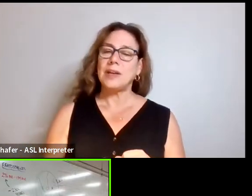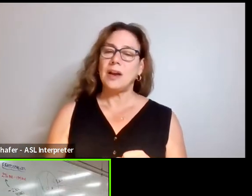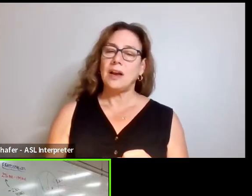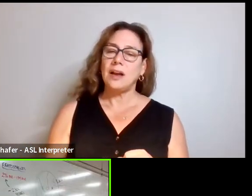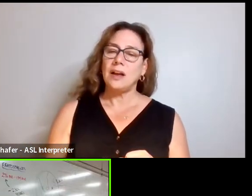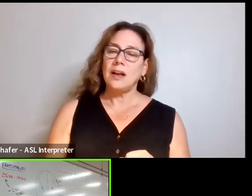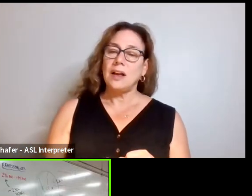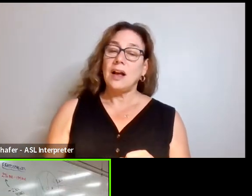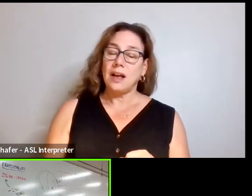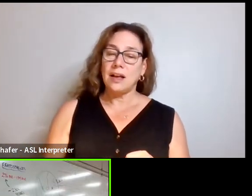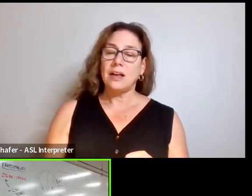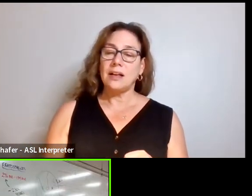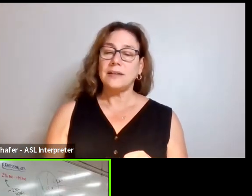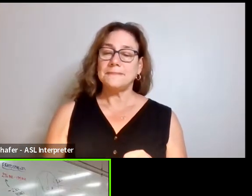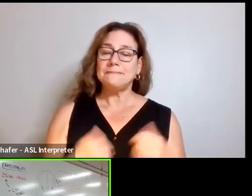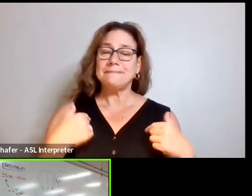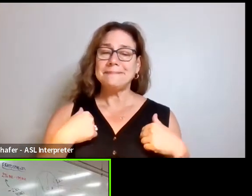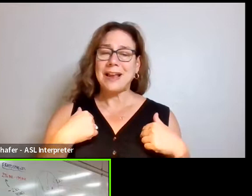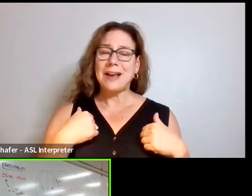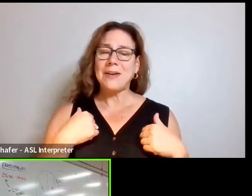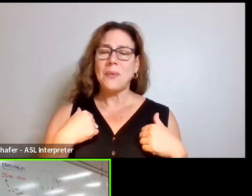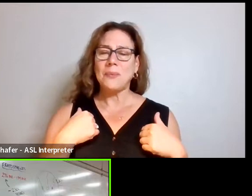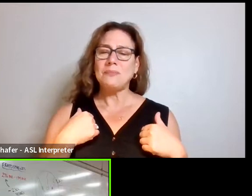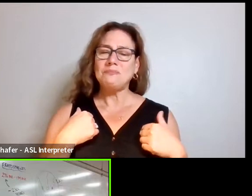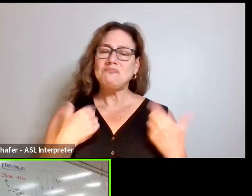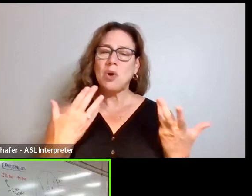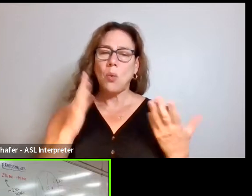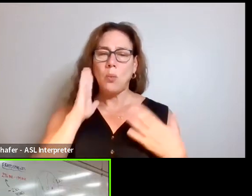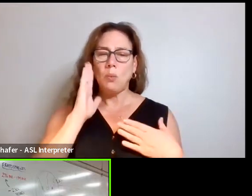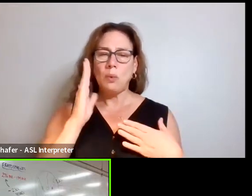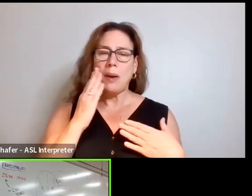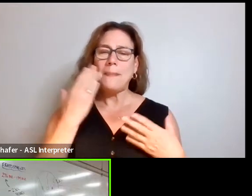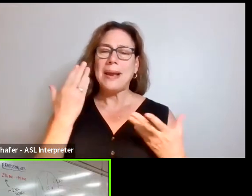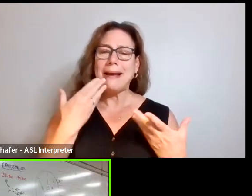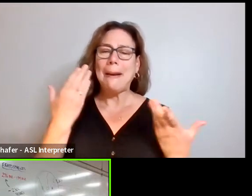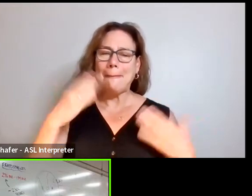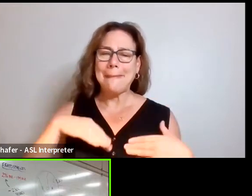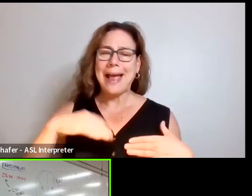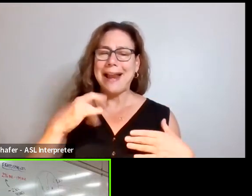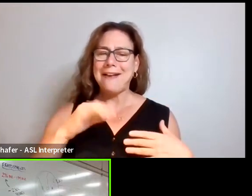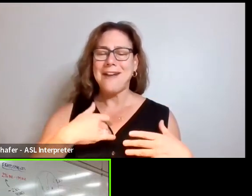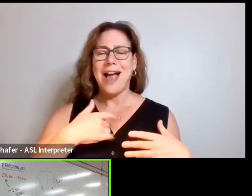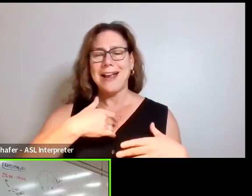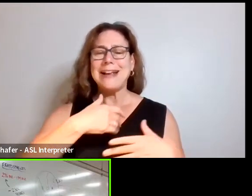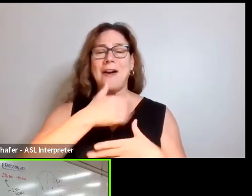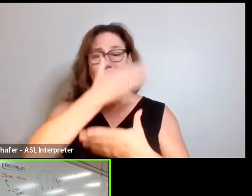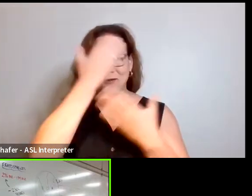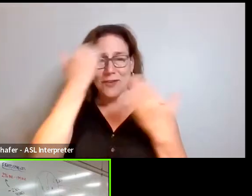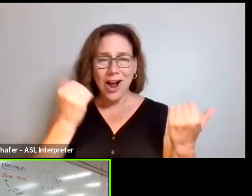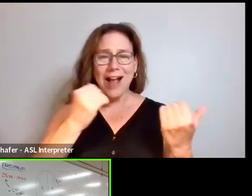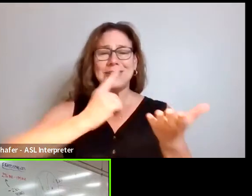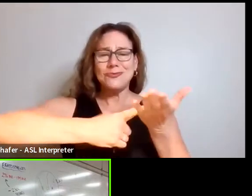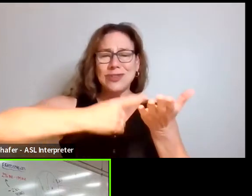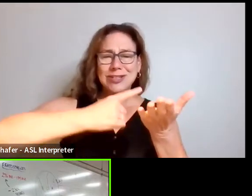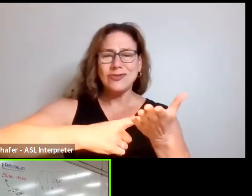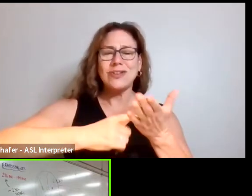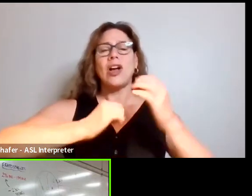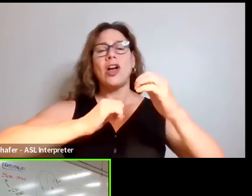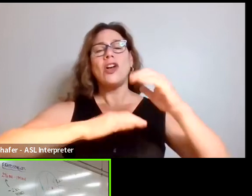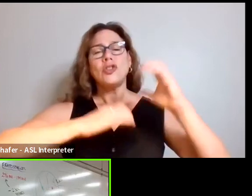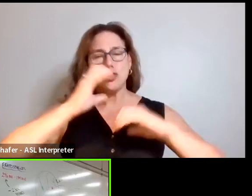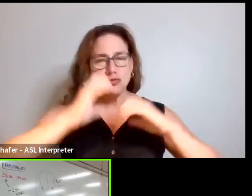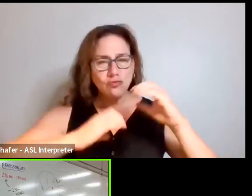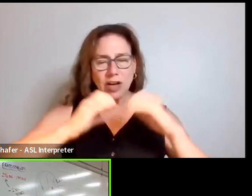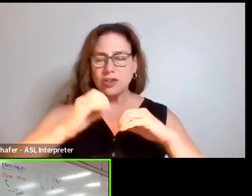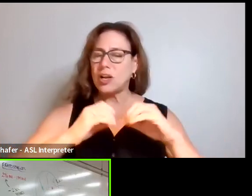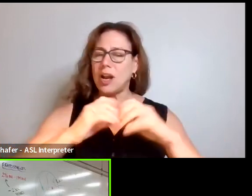be remiss if I didn't, at the beginning of school this year, talk about the construction, some really great progress